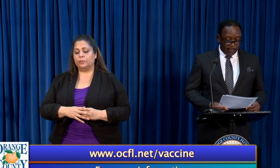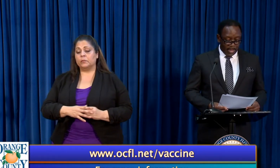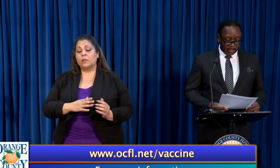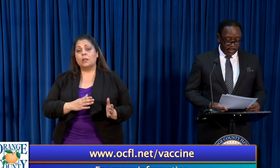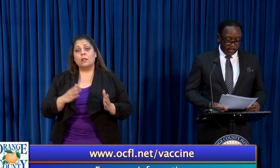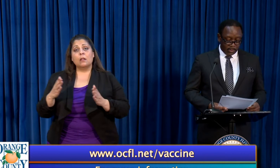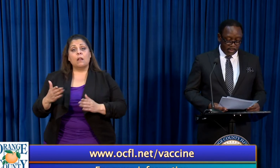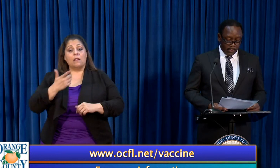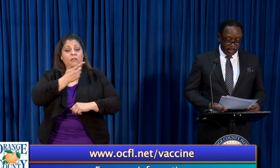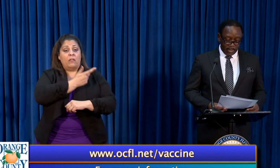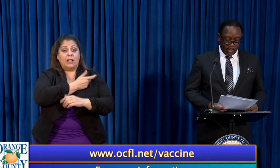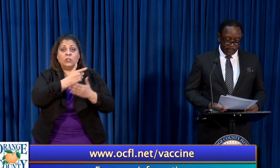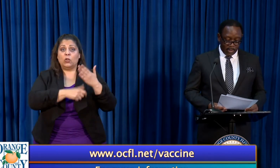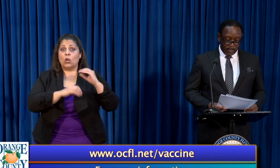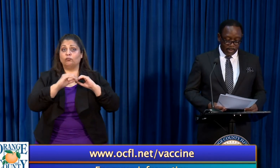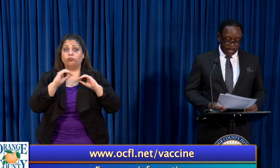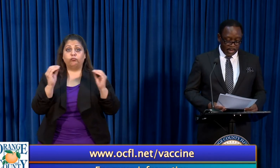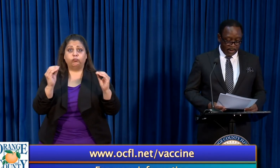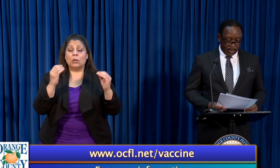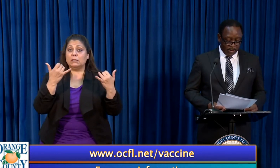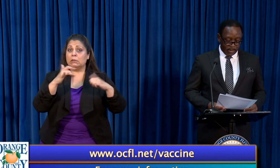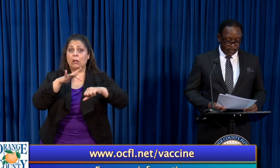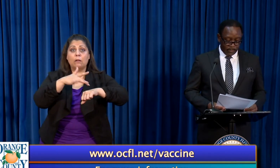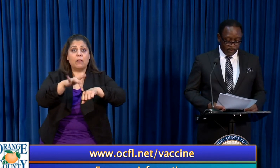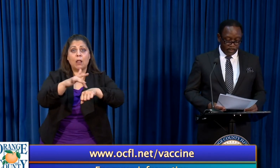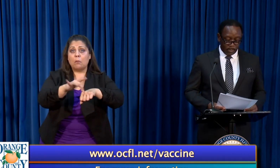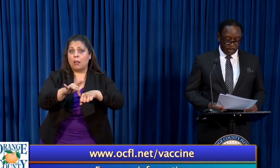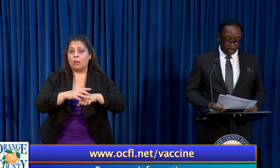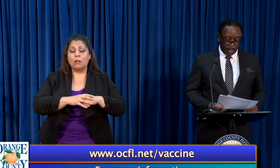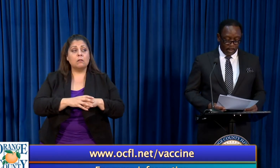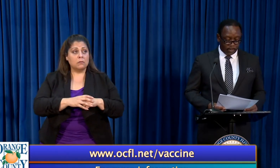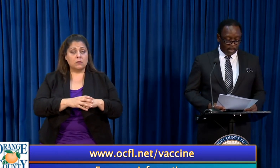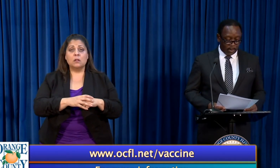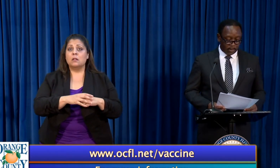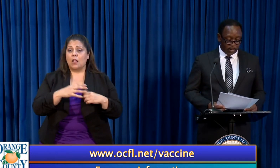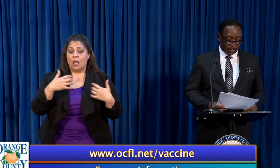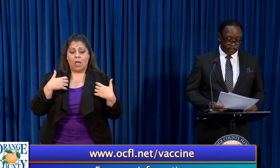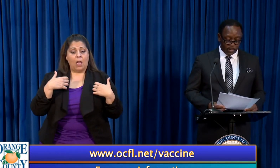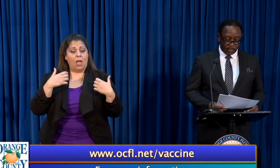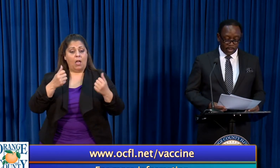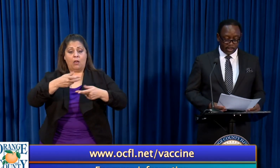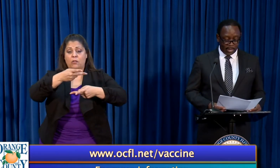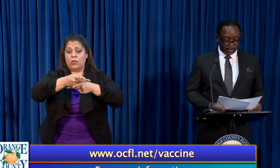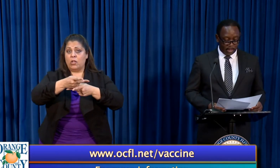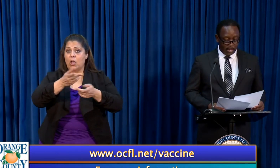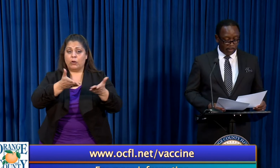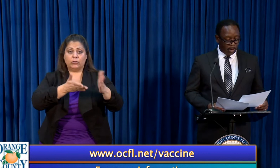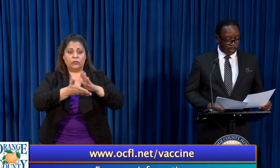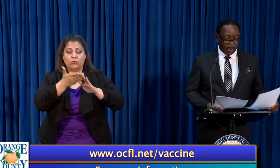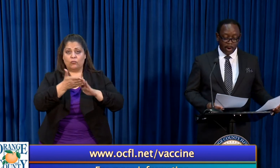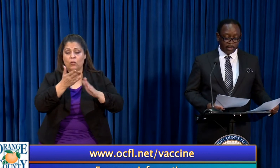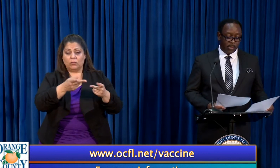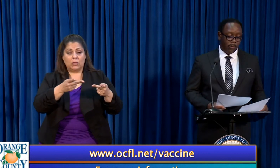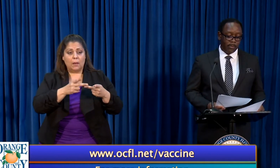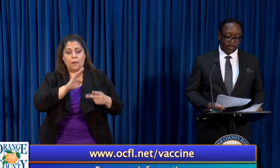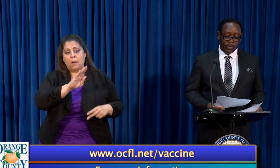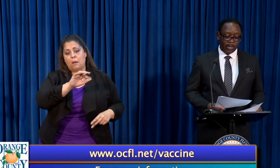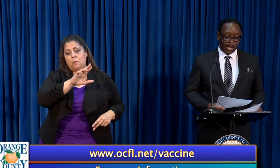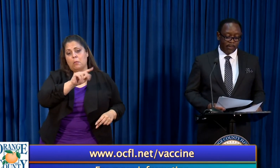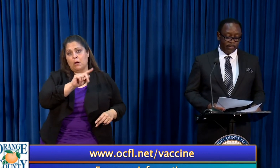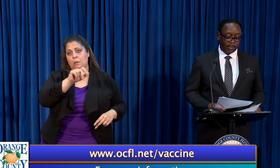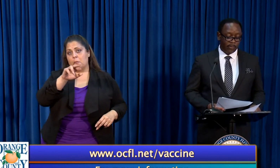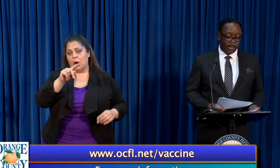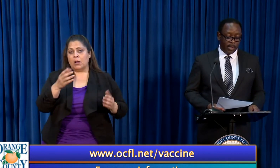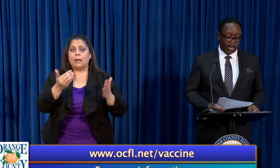Free vaccines are still readily available at our healthcare services run sites. Again, Barnett Park is open between